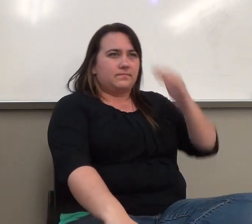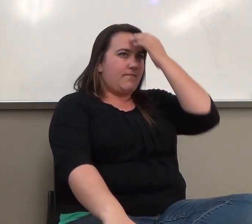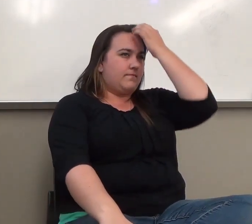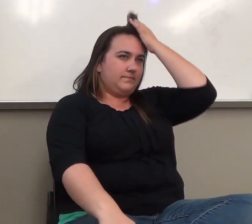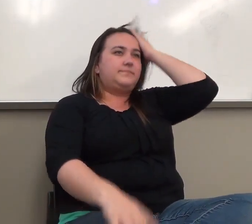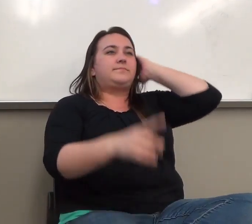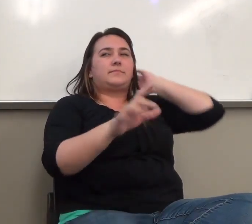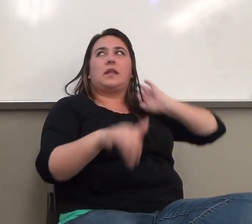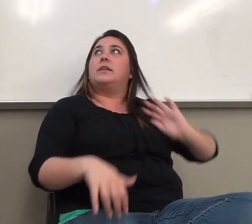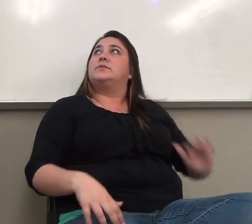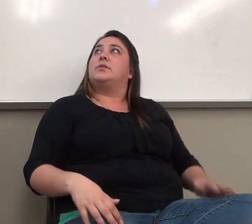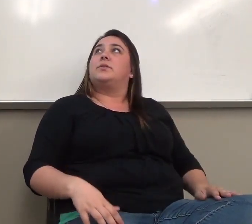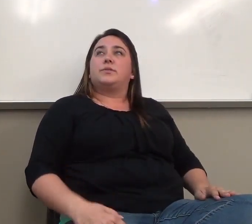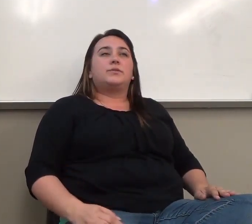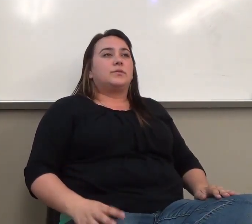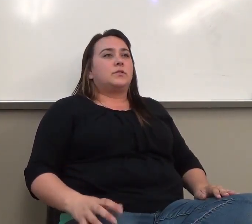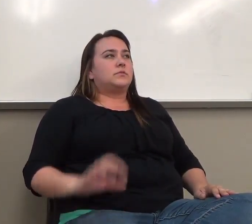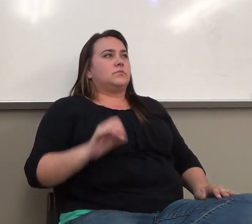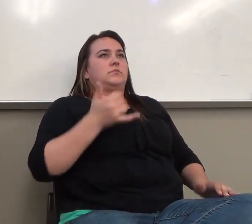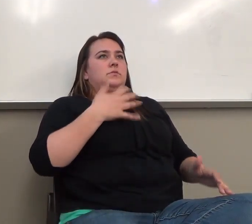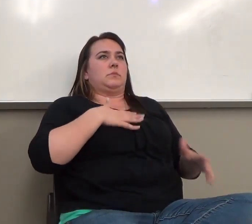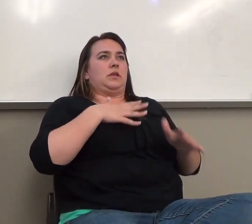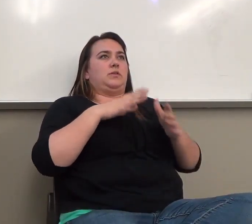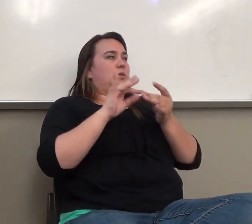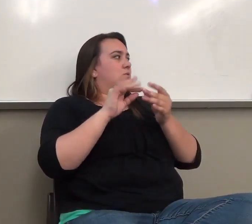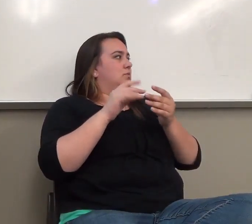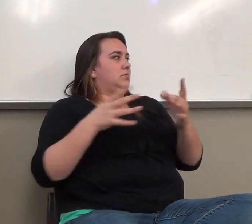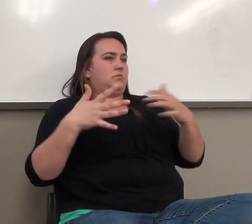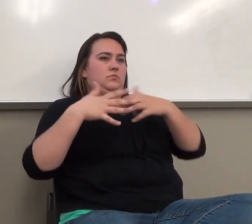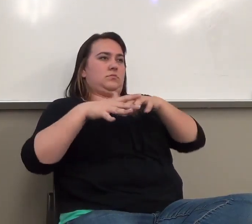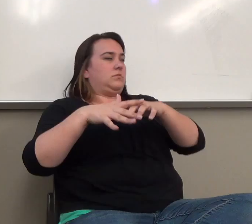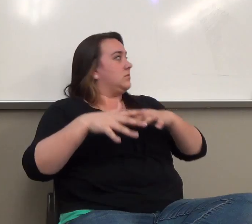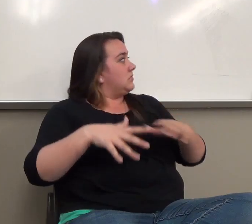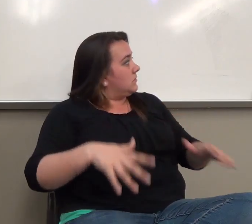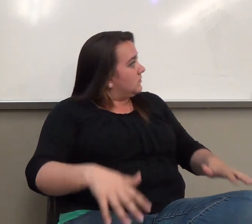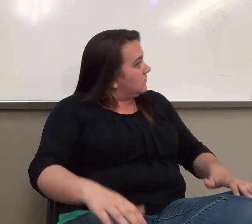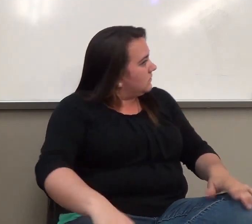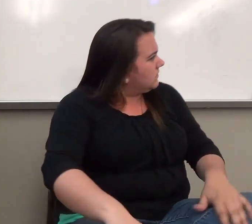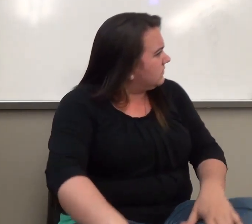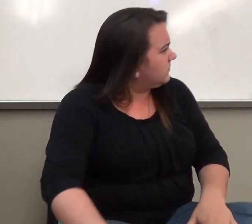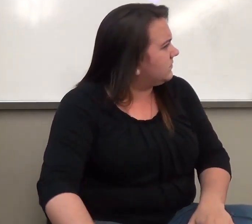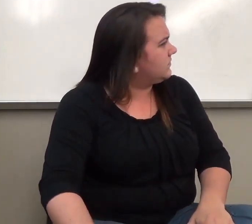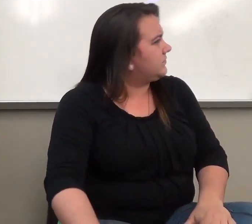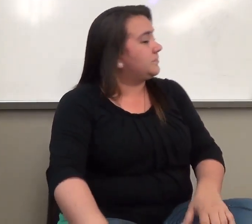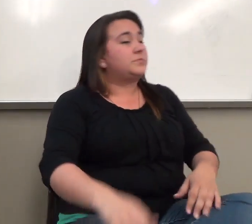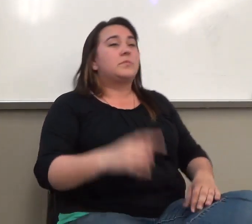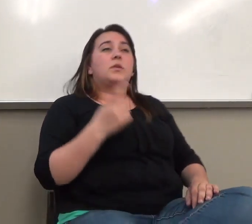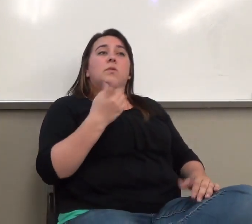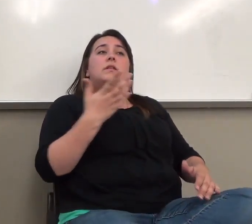that, but you go back in and edit a sentence, and you forget to read it again and make sure you fix